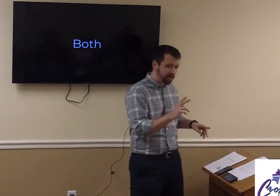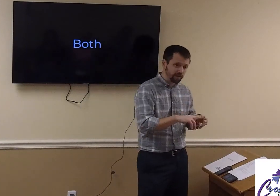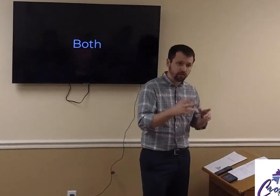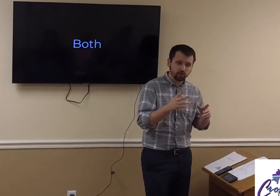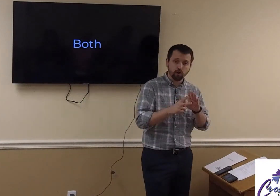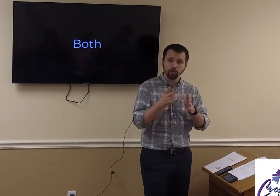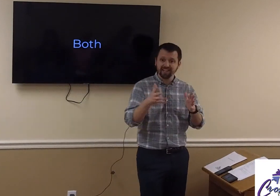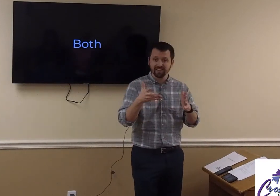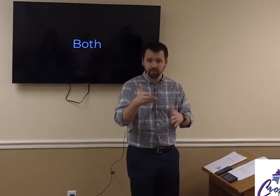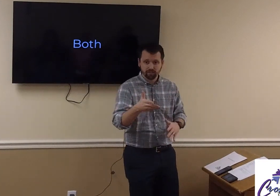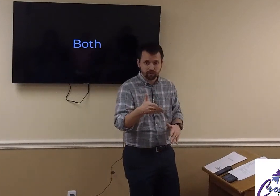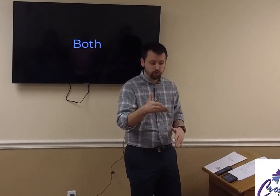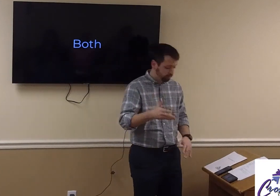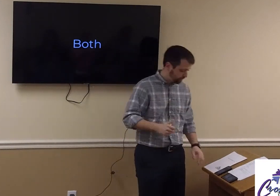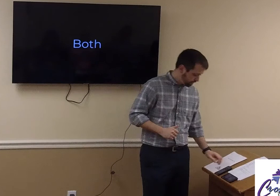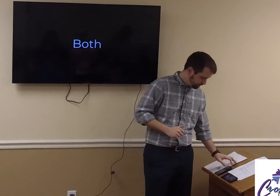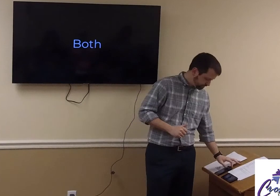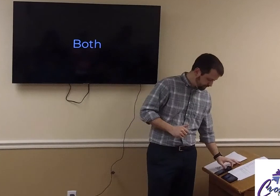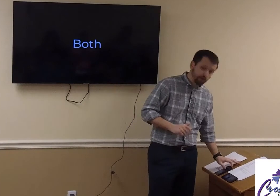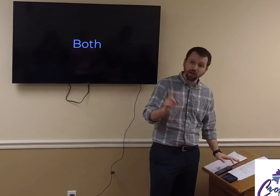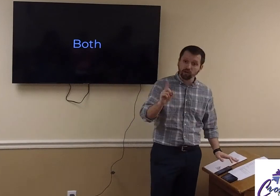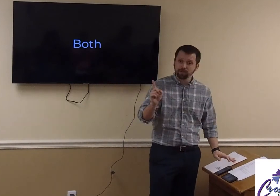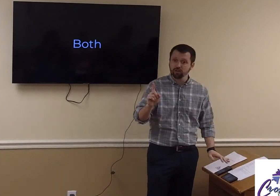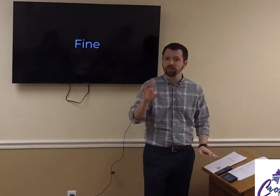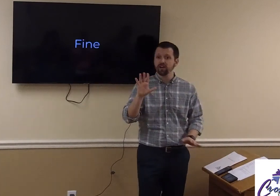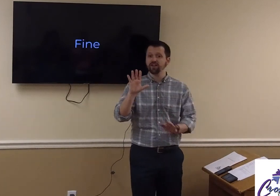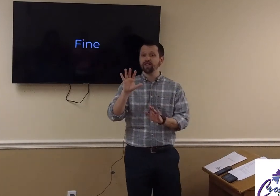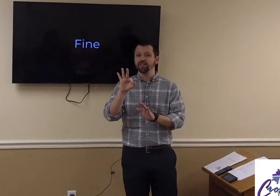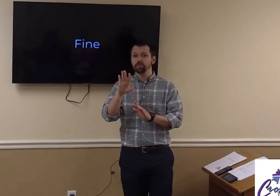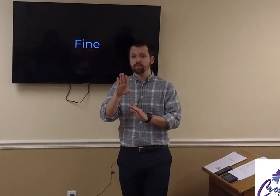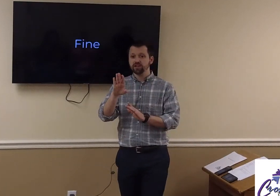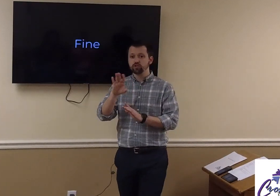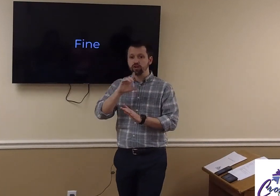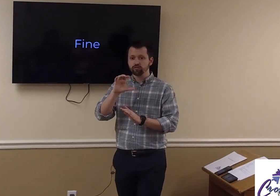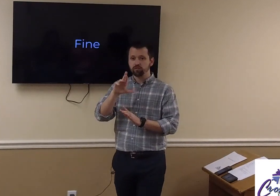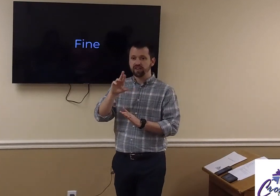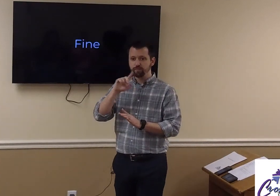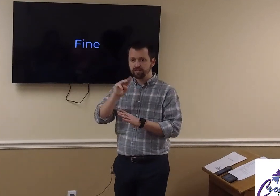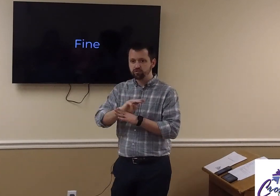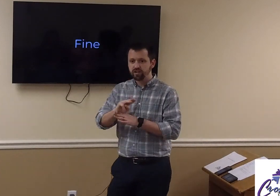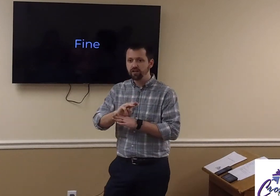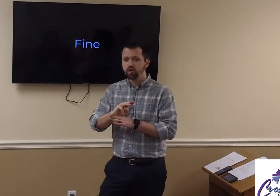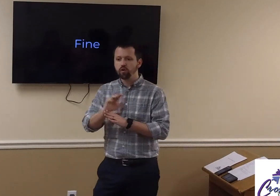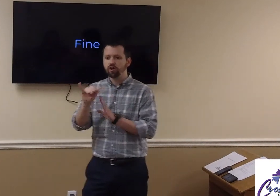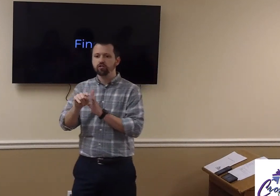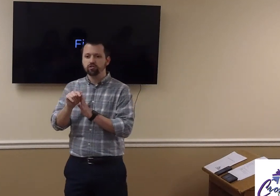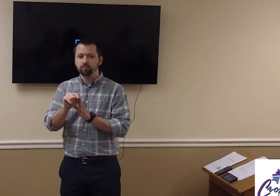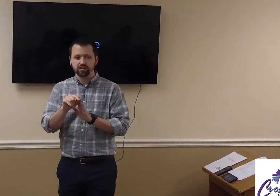vocab videos are already there. So, and where will it be? It'll be on our Facebook page, Crossroads Deaf Ministry, or on our YouTube, which